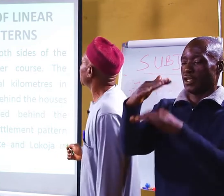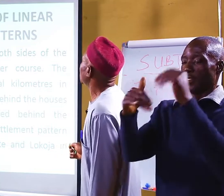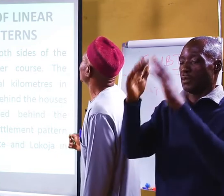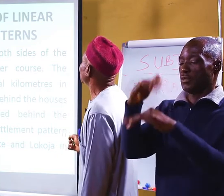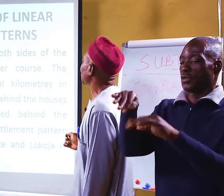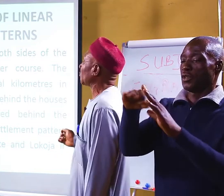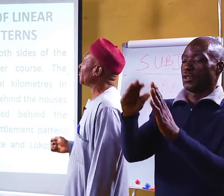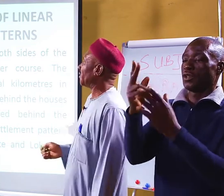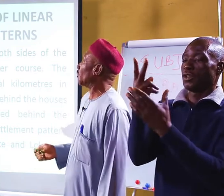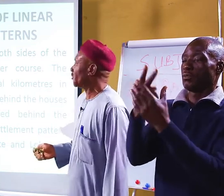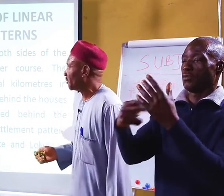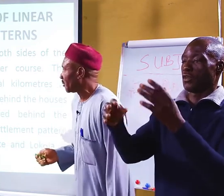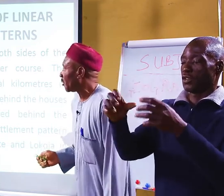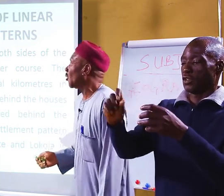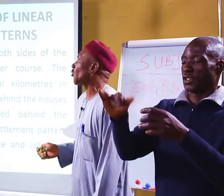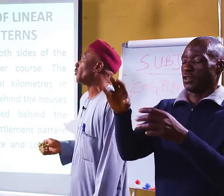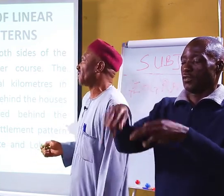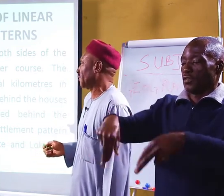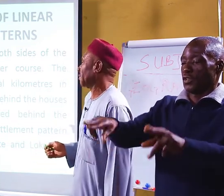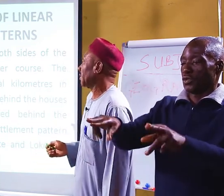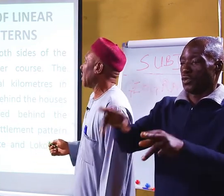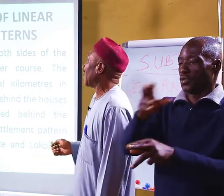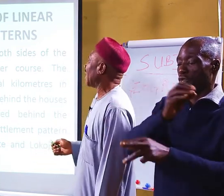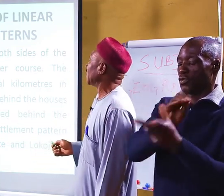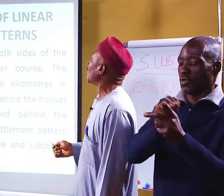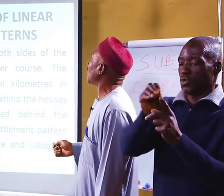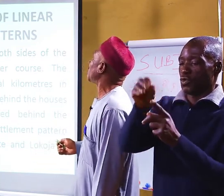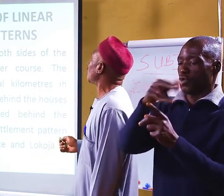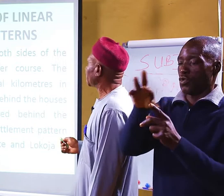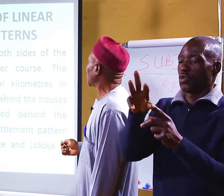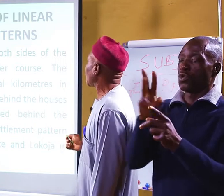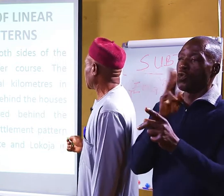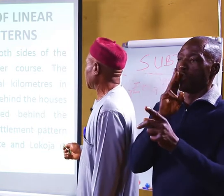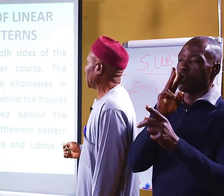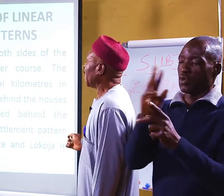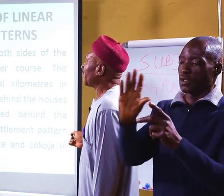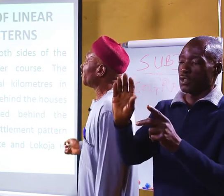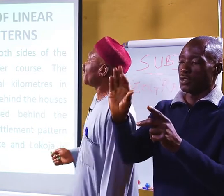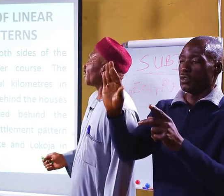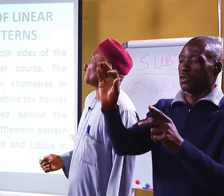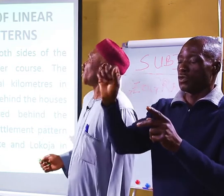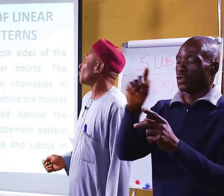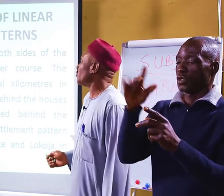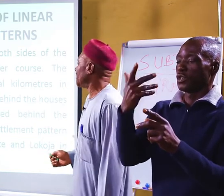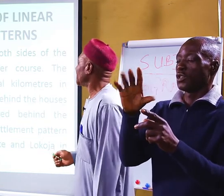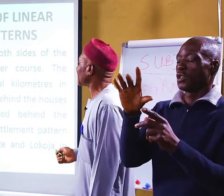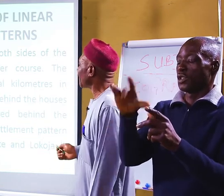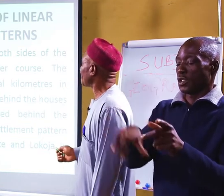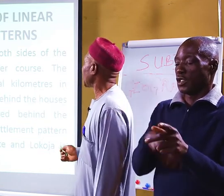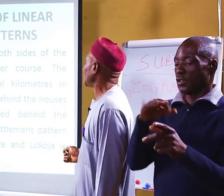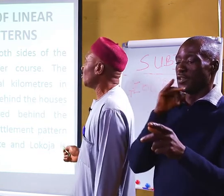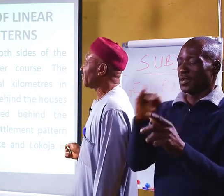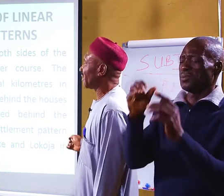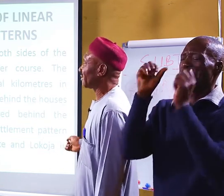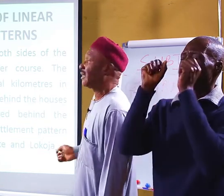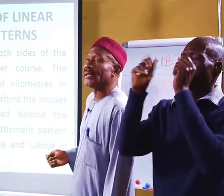both sides of the road or routes and or a water course. The settlement could be